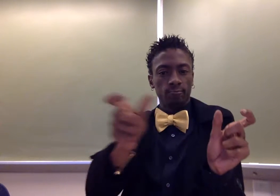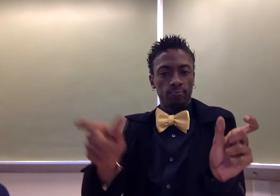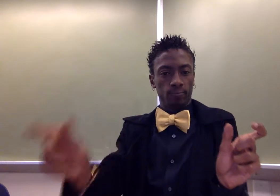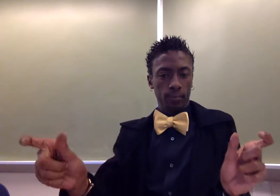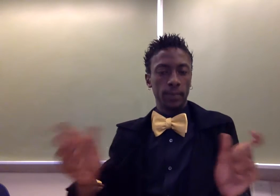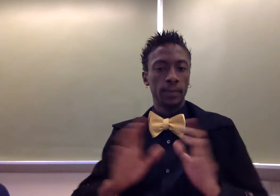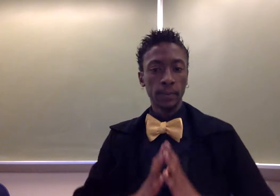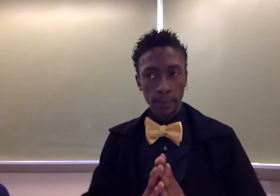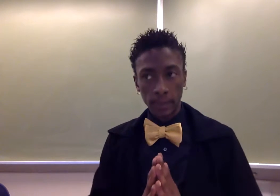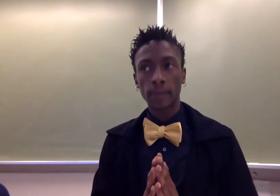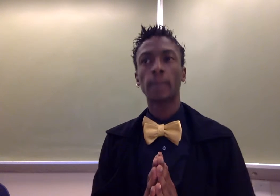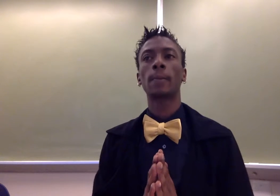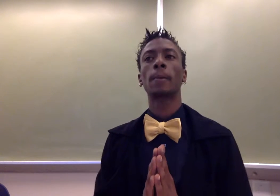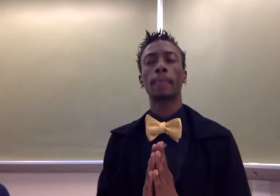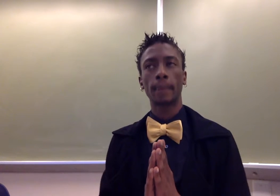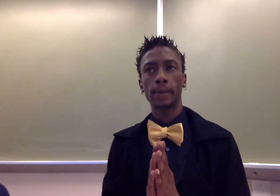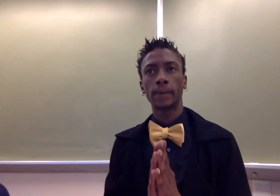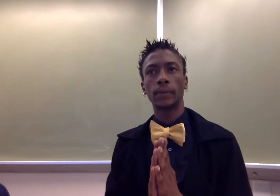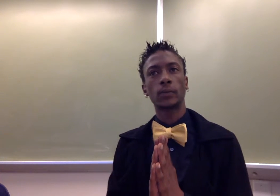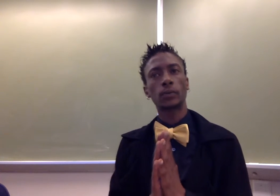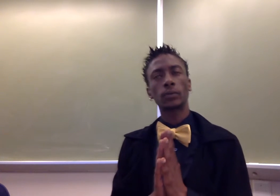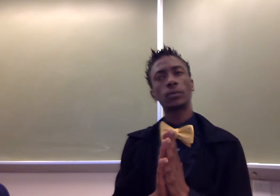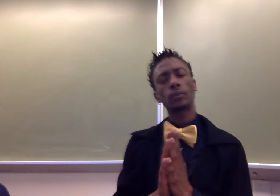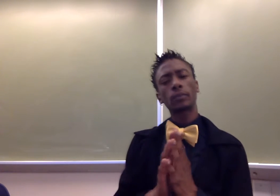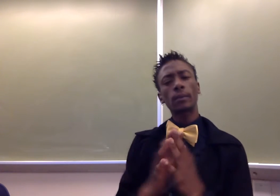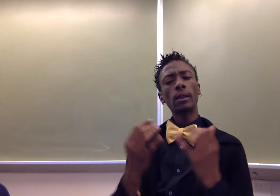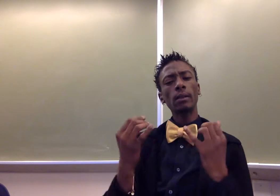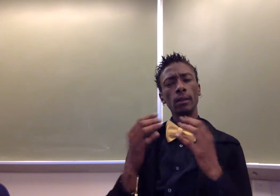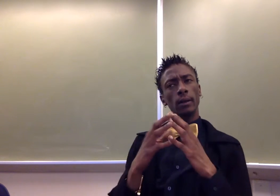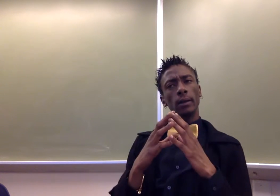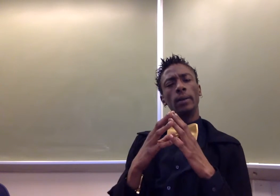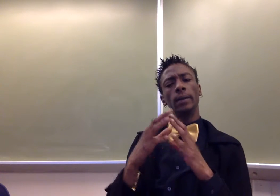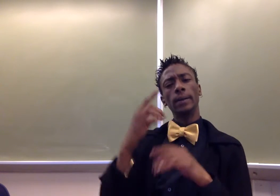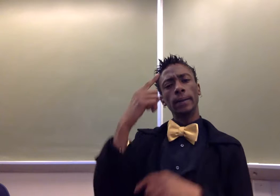start off and get a sense of